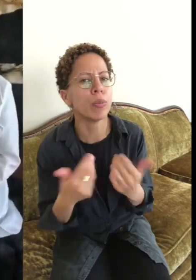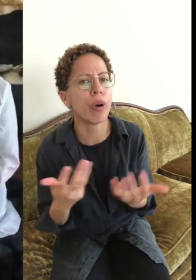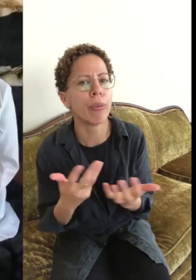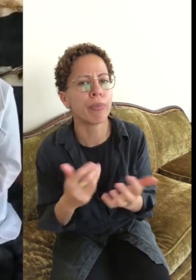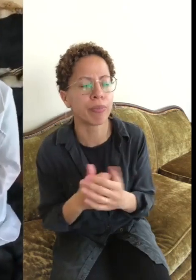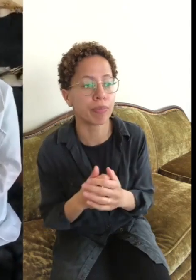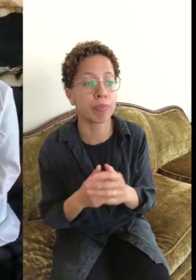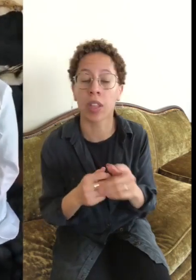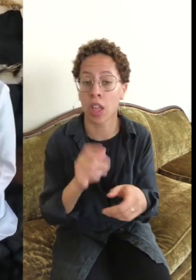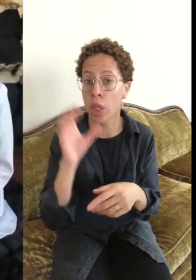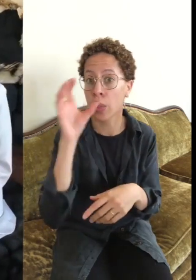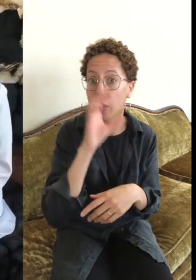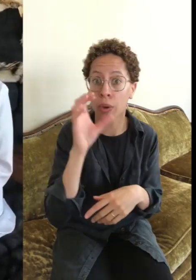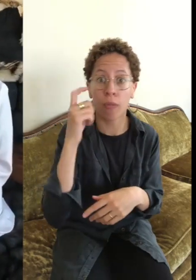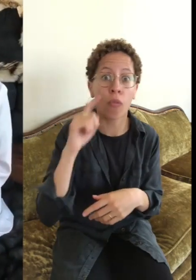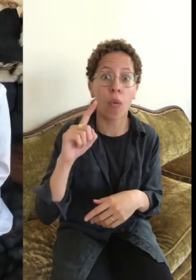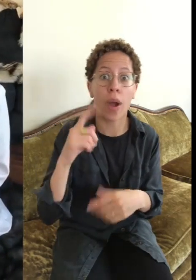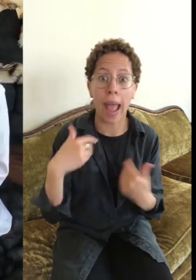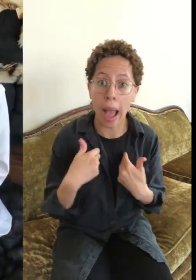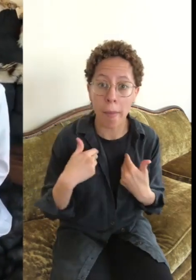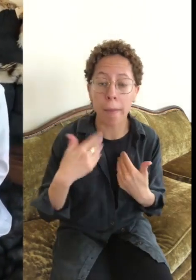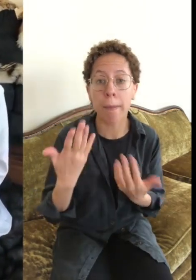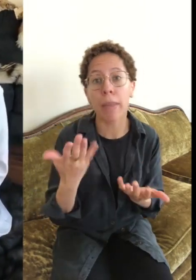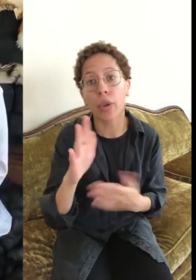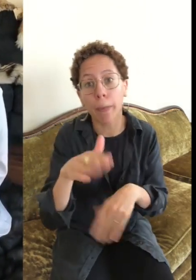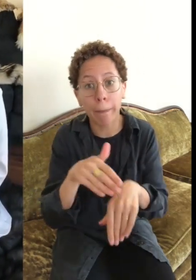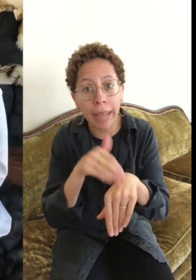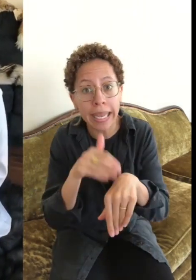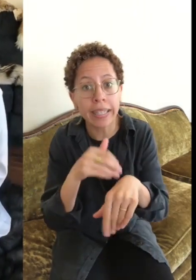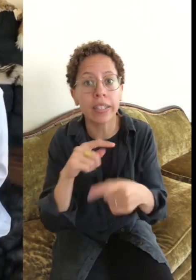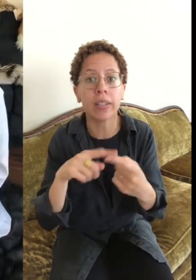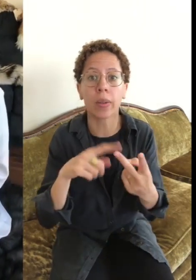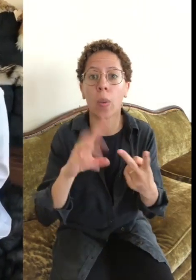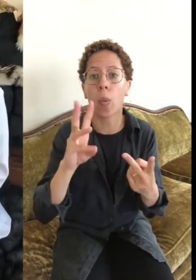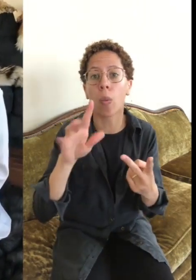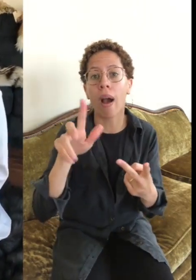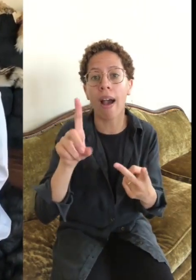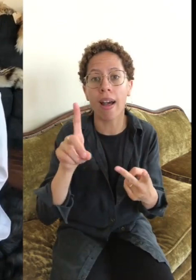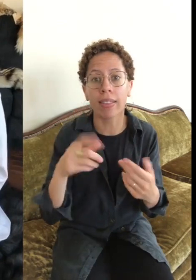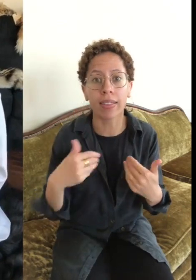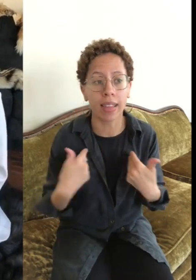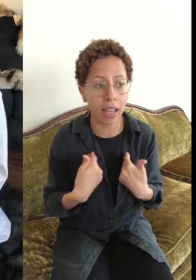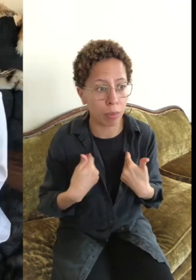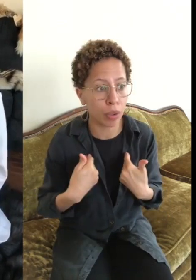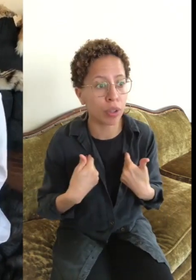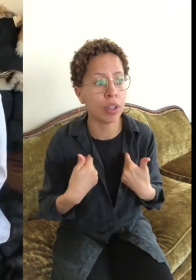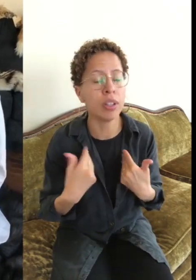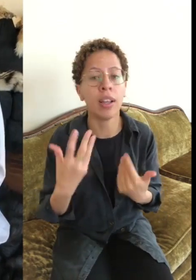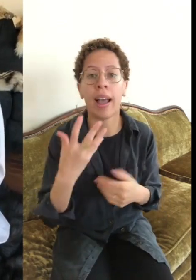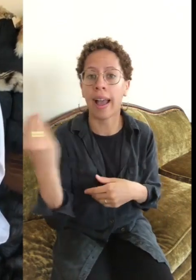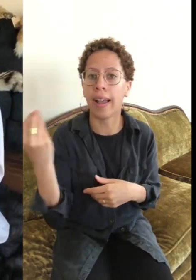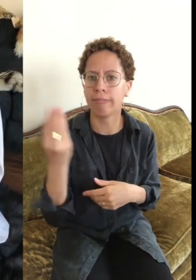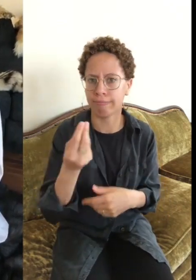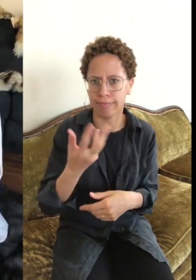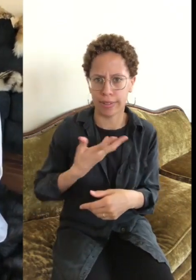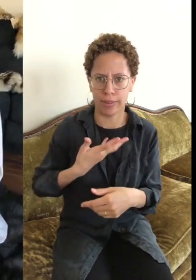challenge today? You find an animal that's your pet or wild, and give us